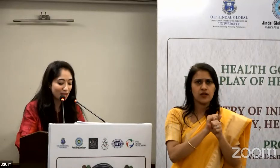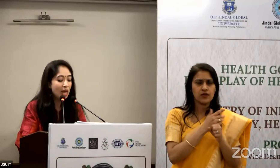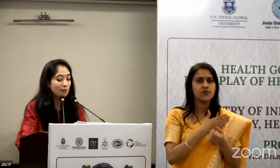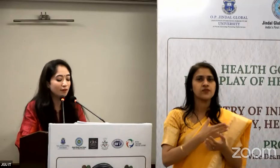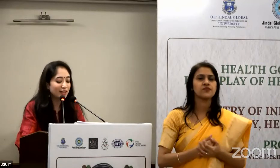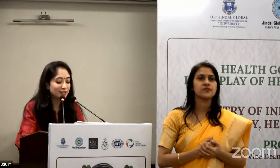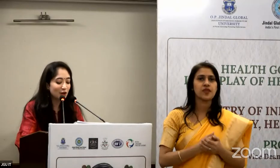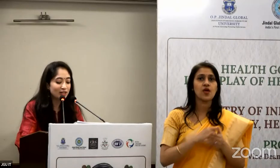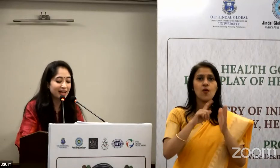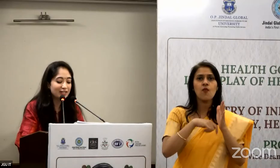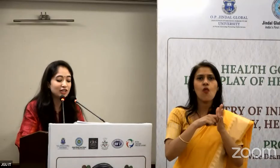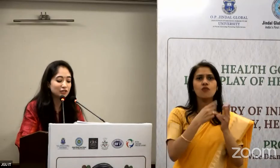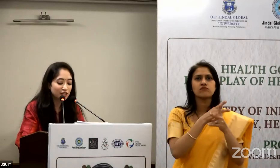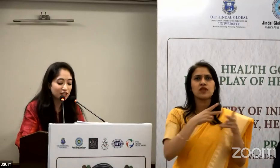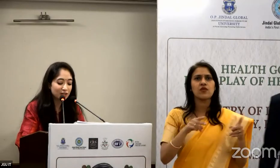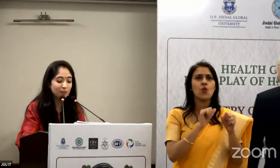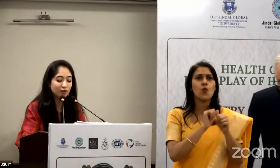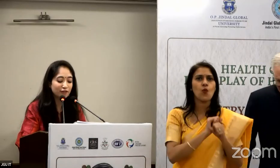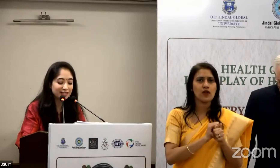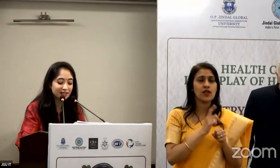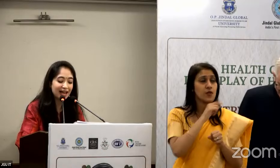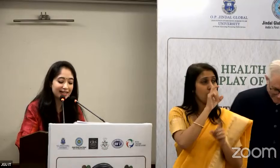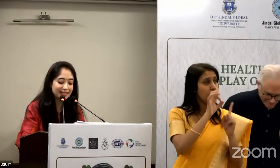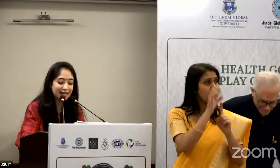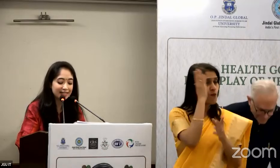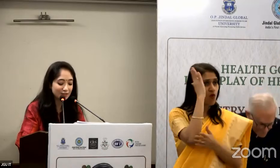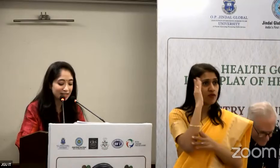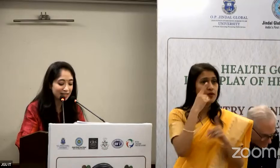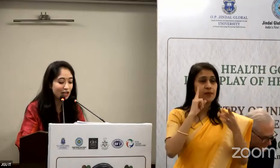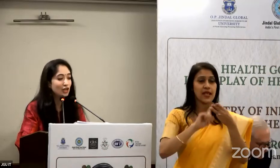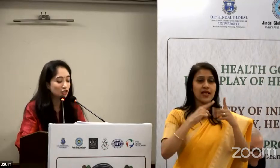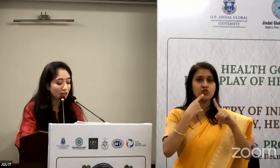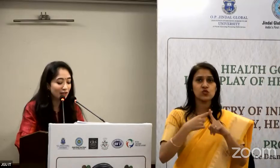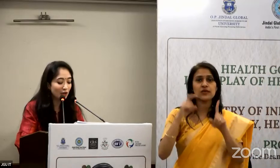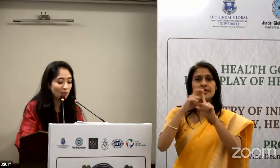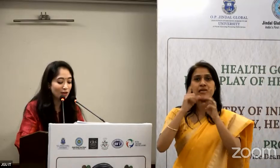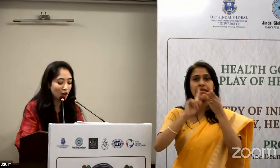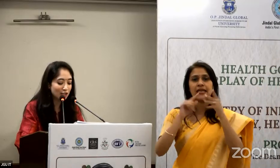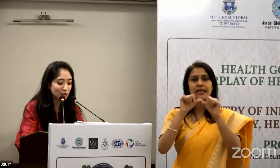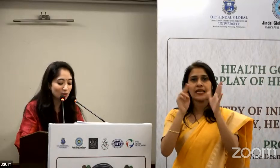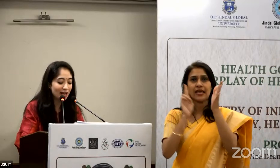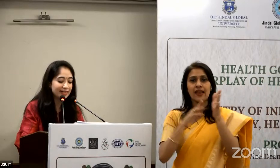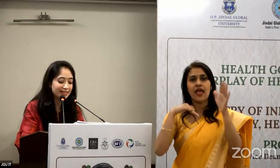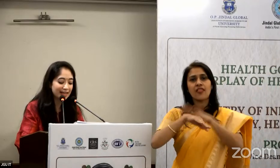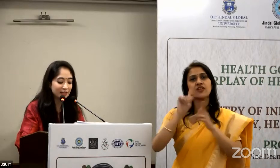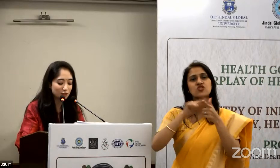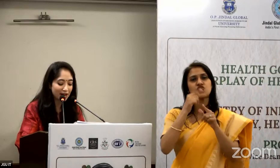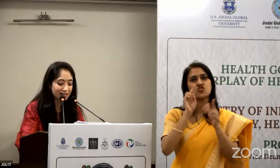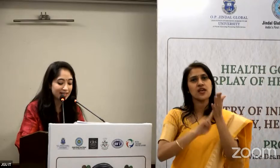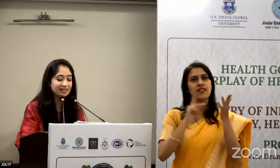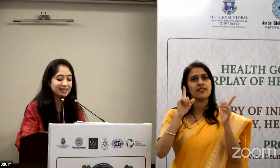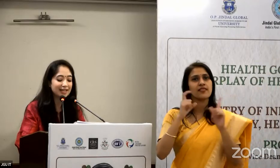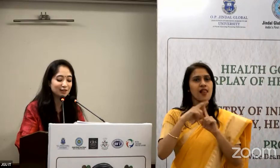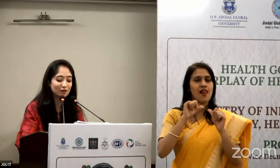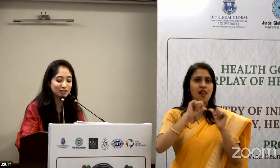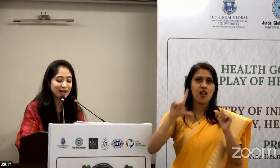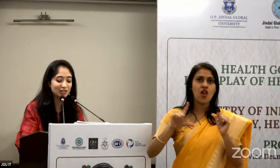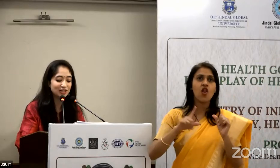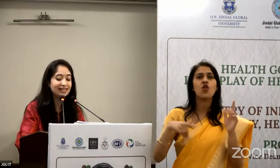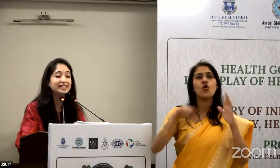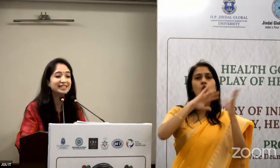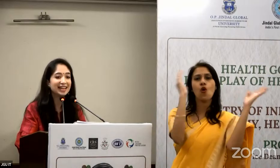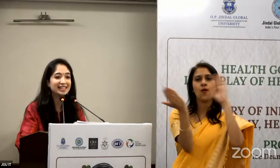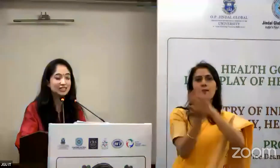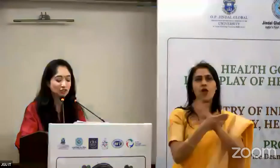Program, Professor Dr. S.G. Srijit, Professor and Executive Dean, Jindal Global Law School and Executive Director, Center for